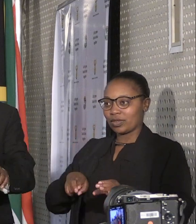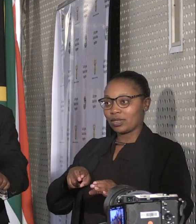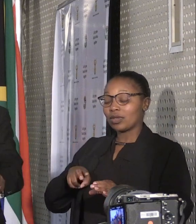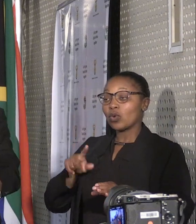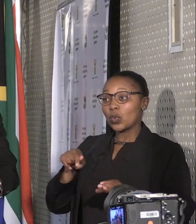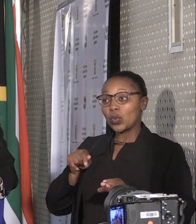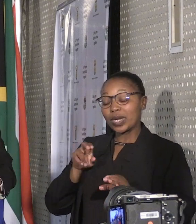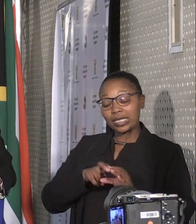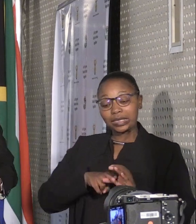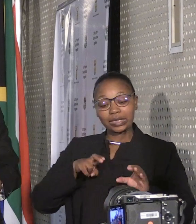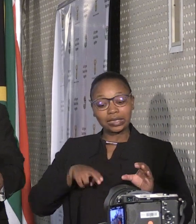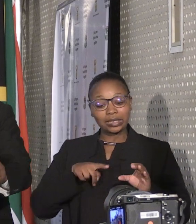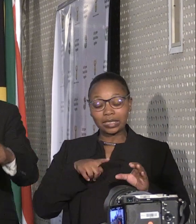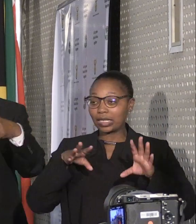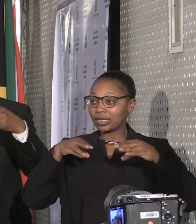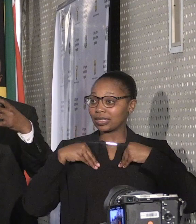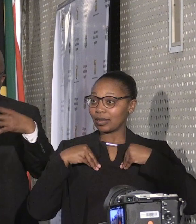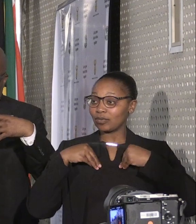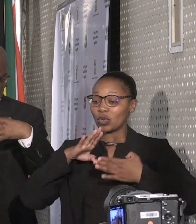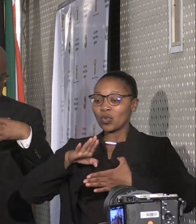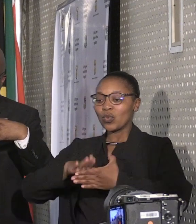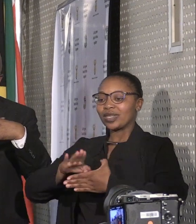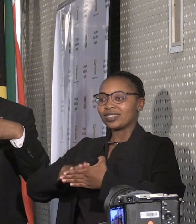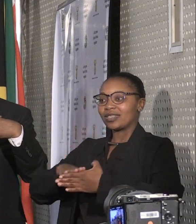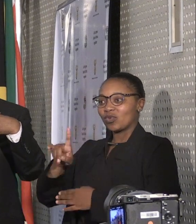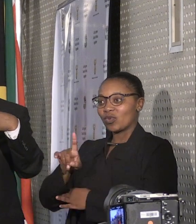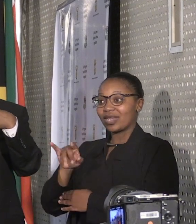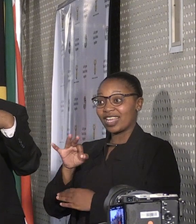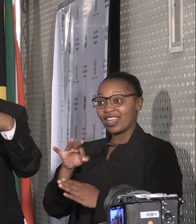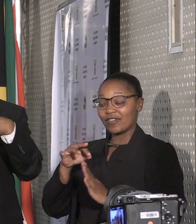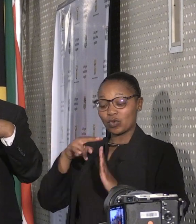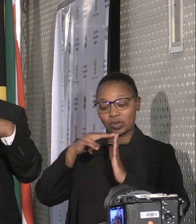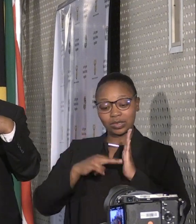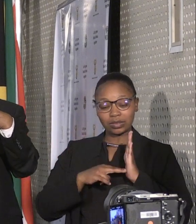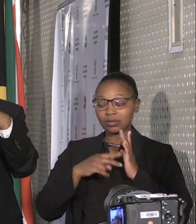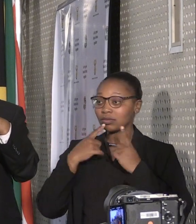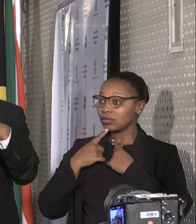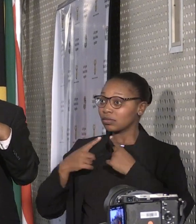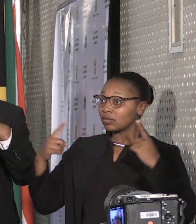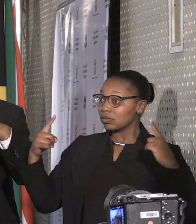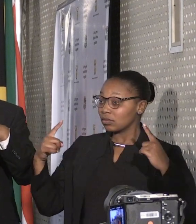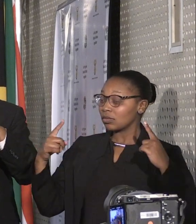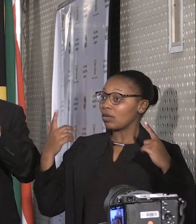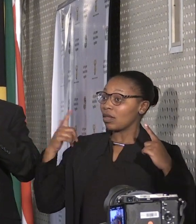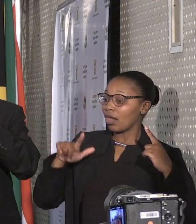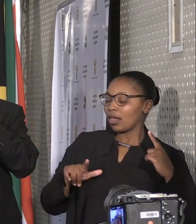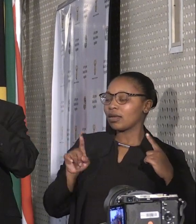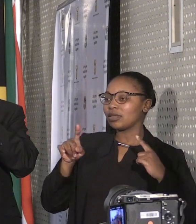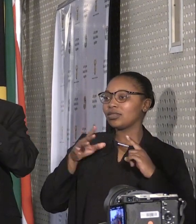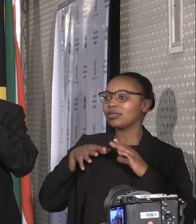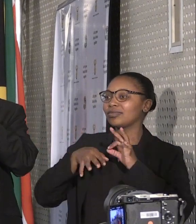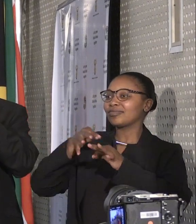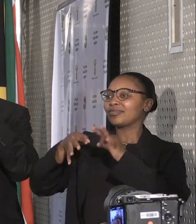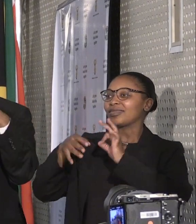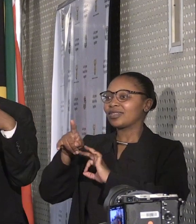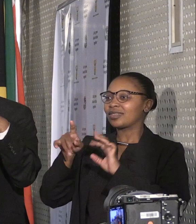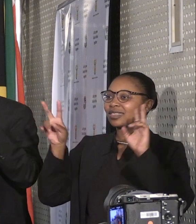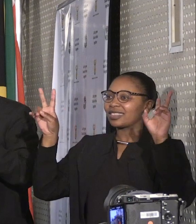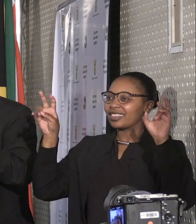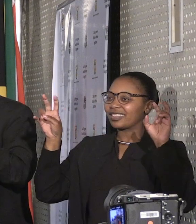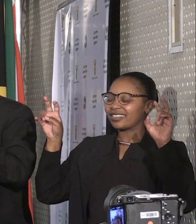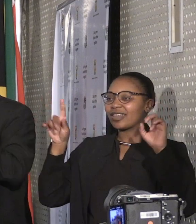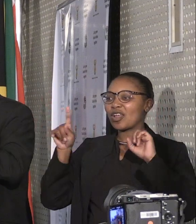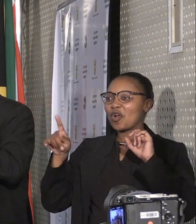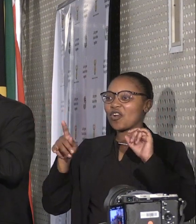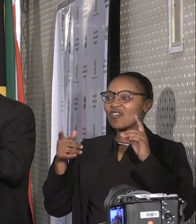resignation. What is the reason? If you read our statement, it speaks about the state of governance. It's another briefing on